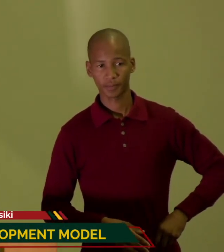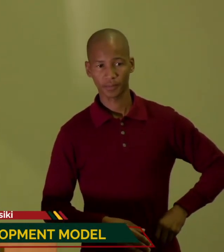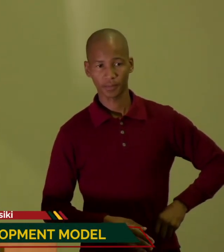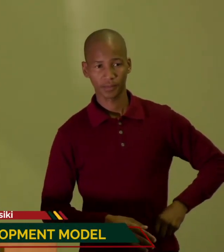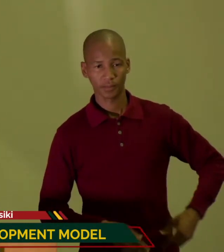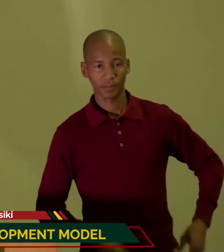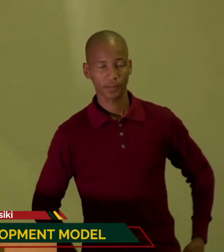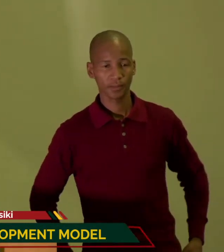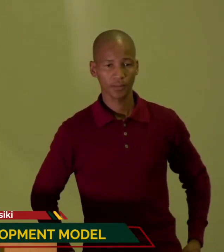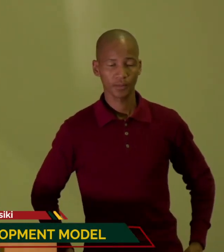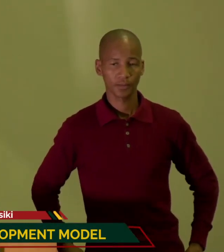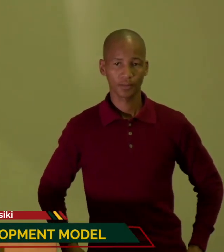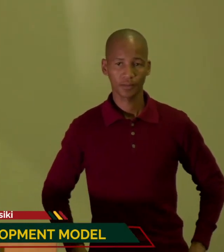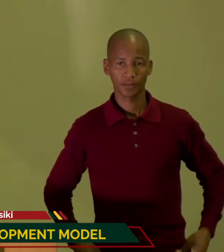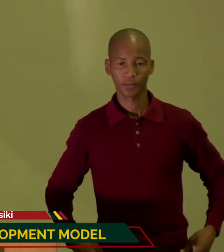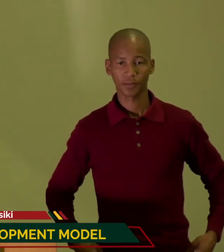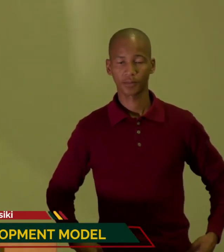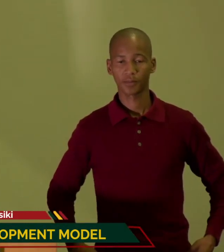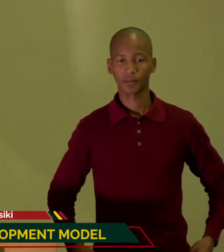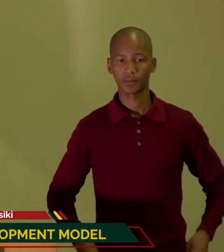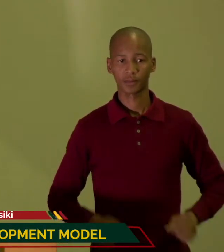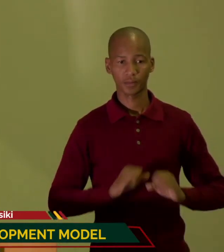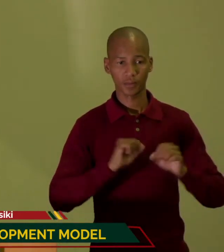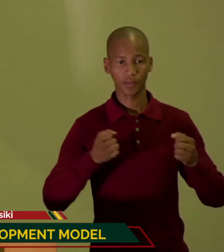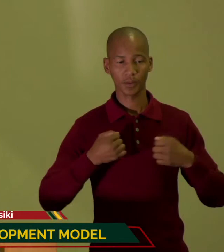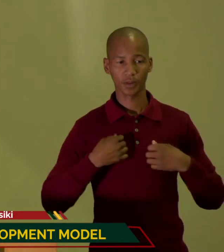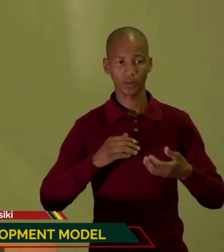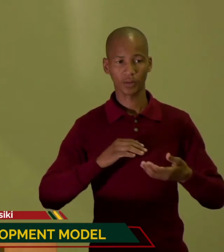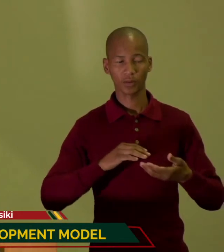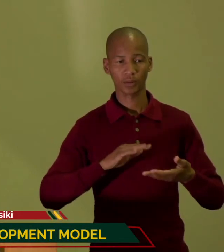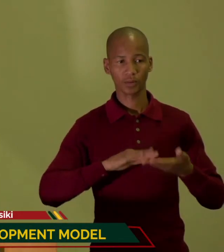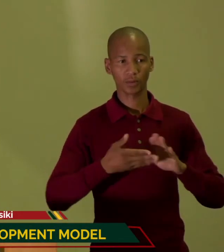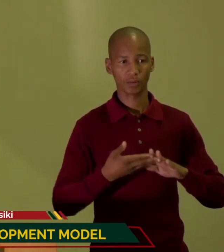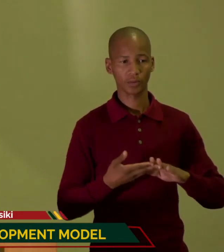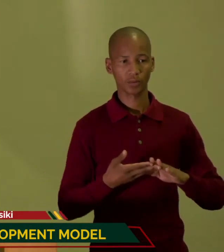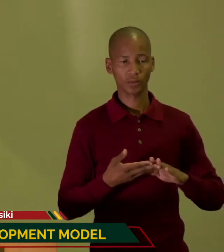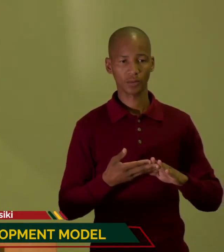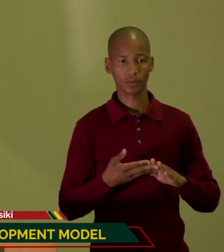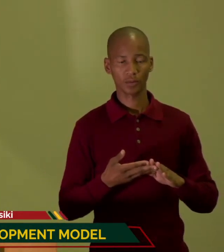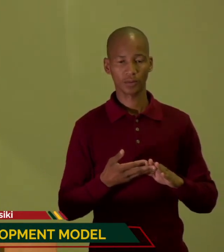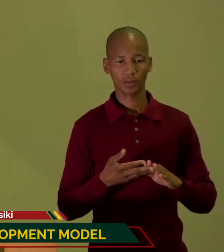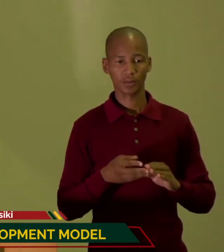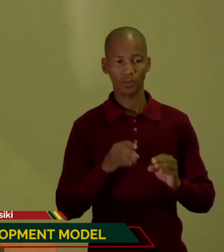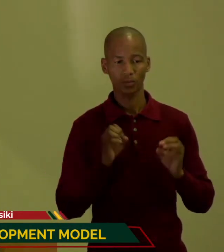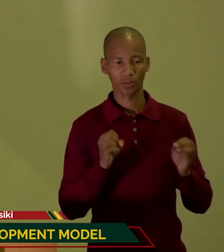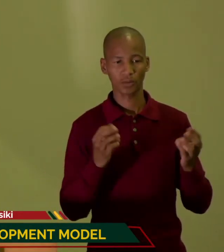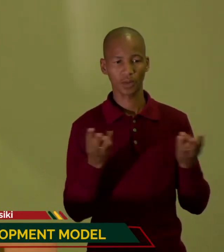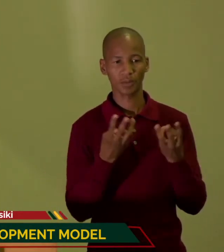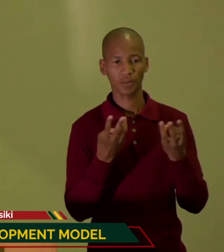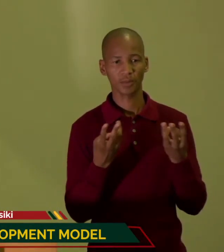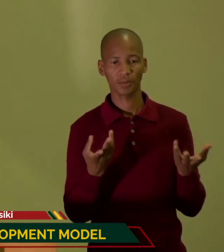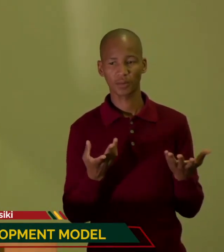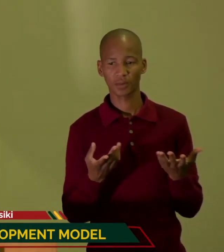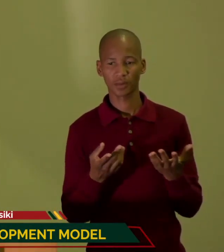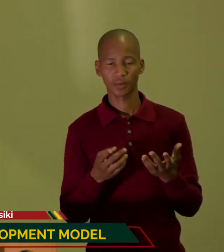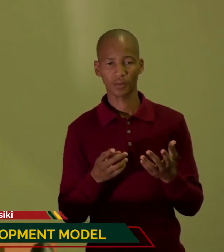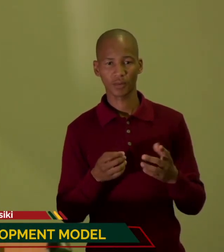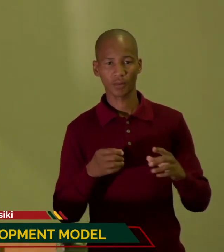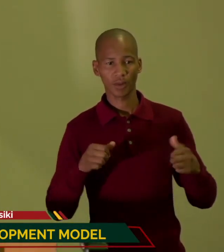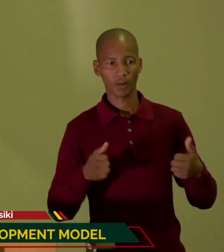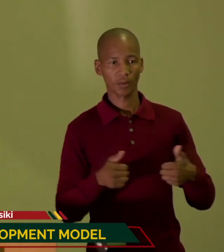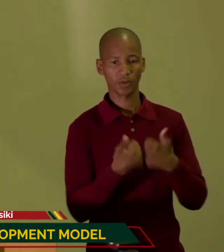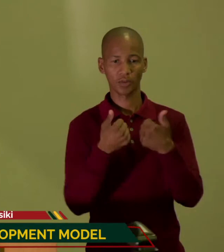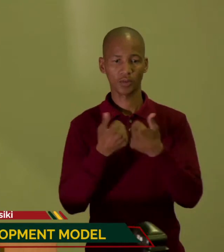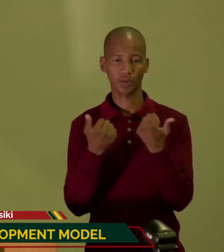Our community is constituted by disadvantaged people in all